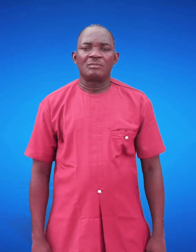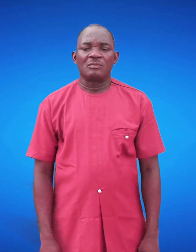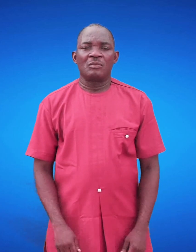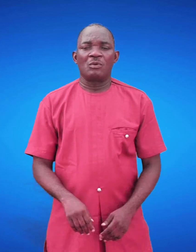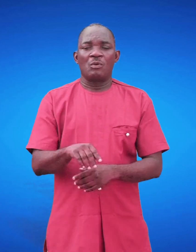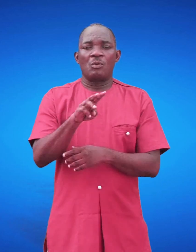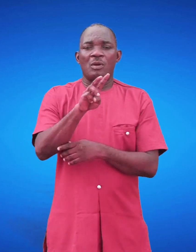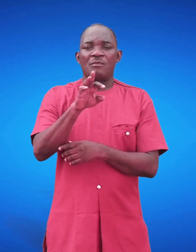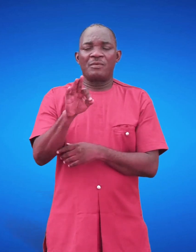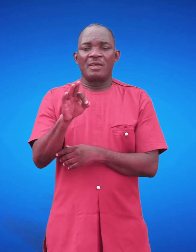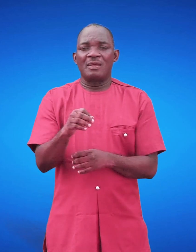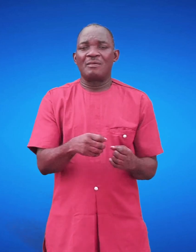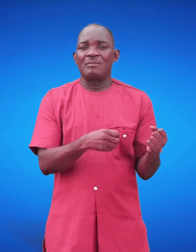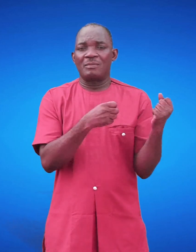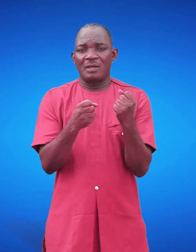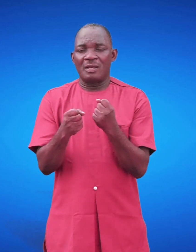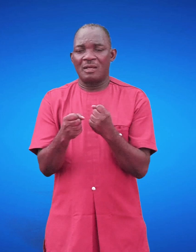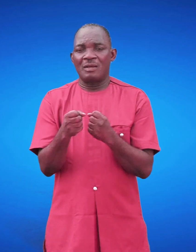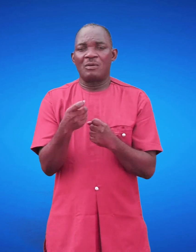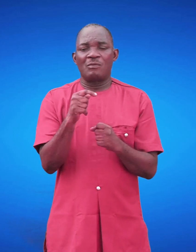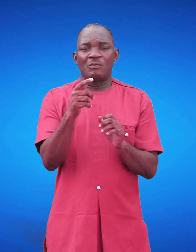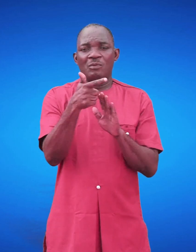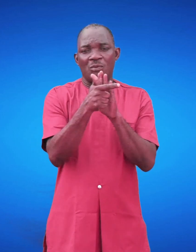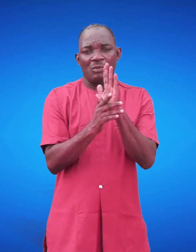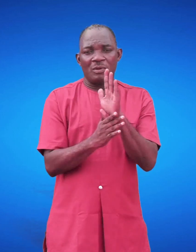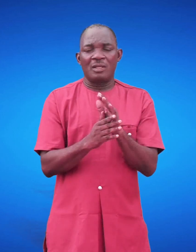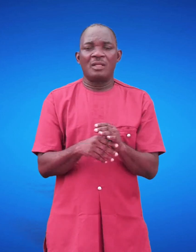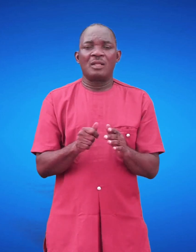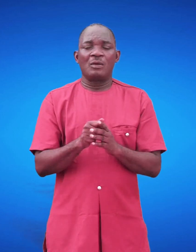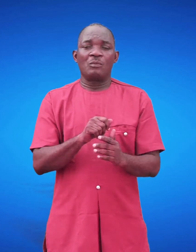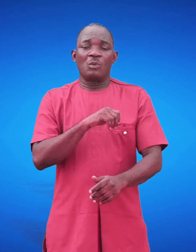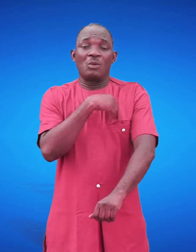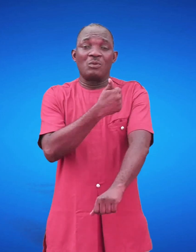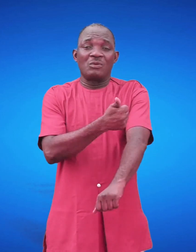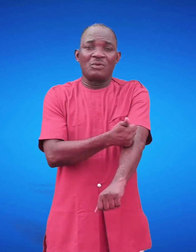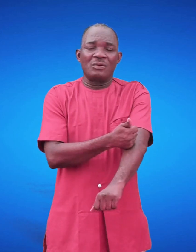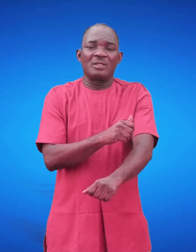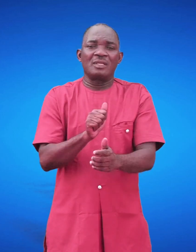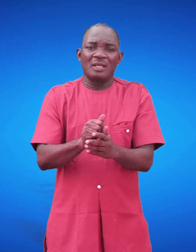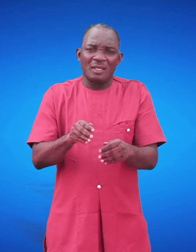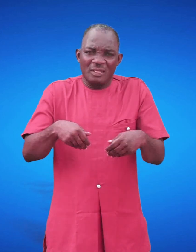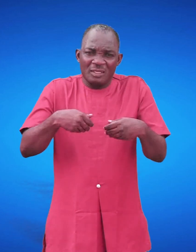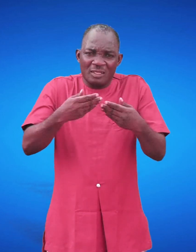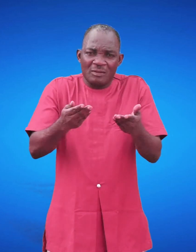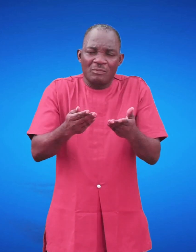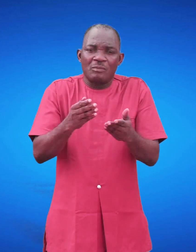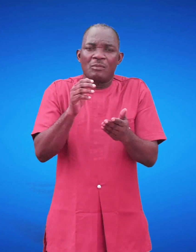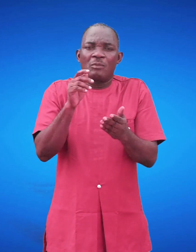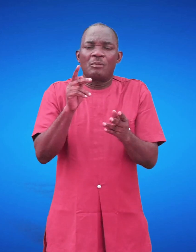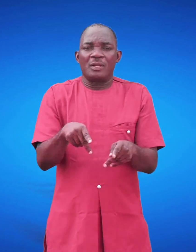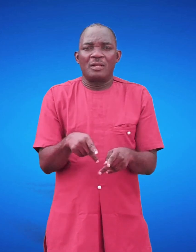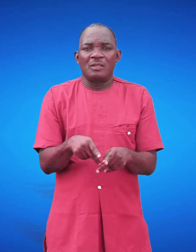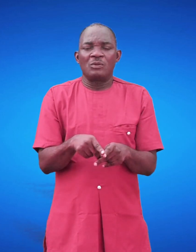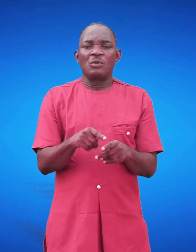Welfare power of attorney, the authority given to one to make